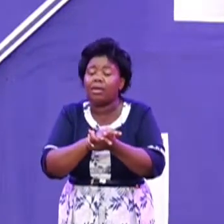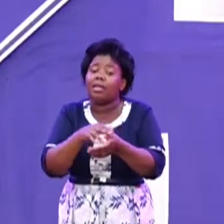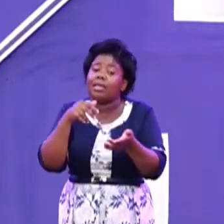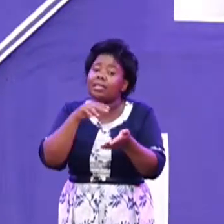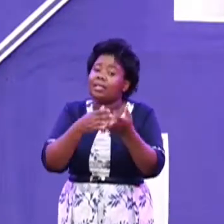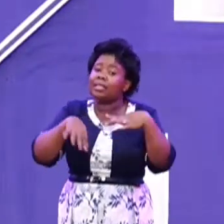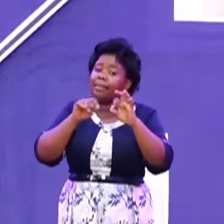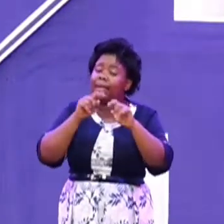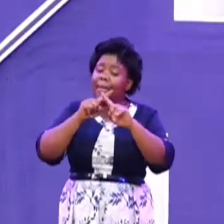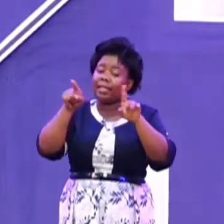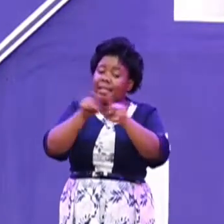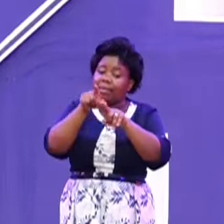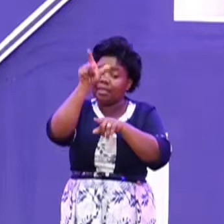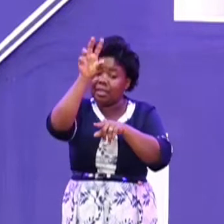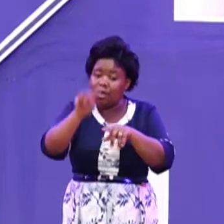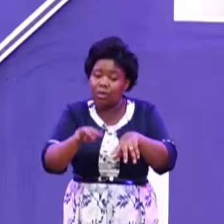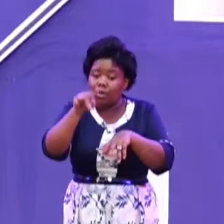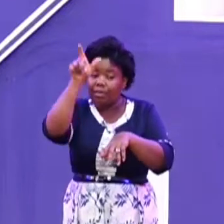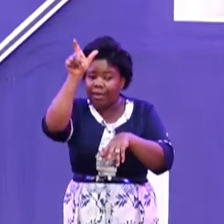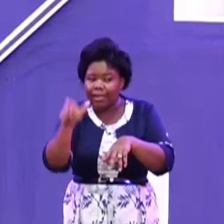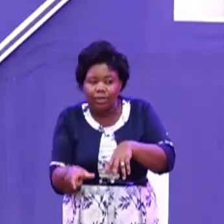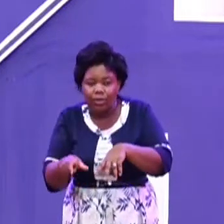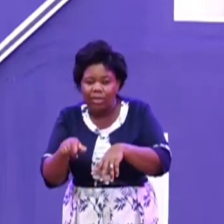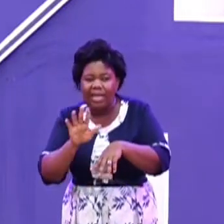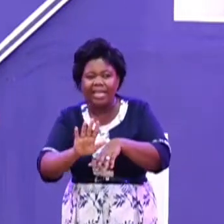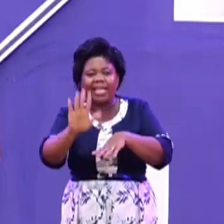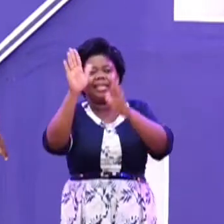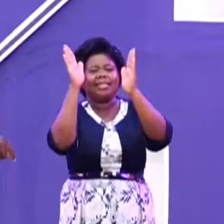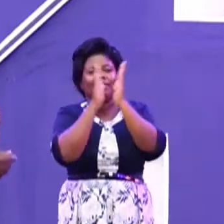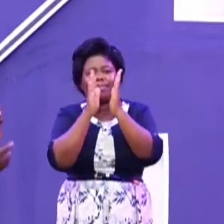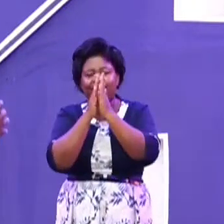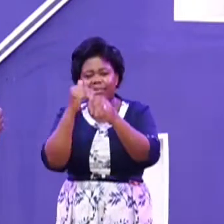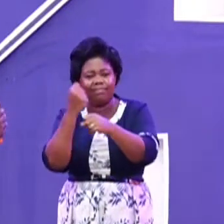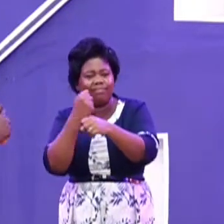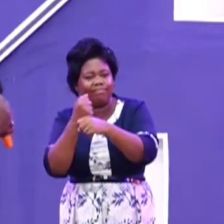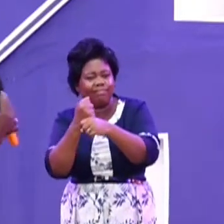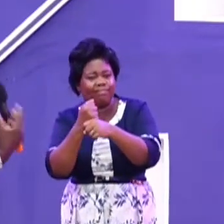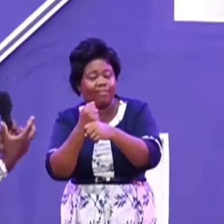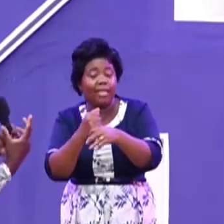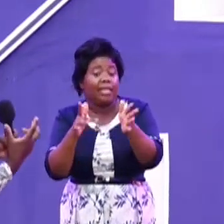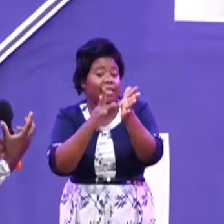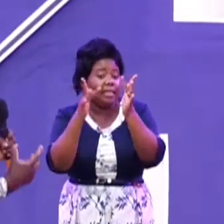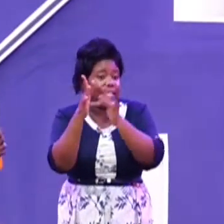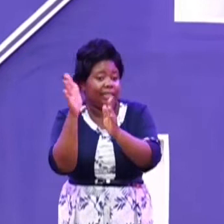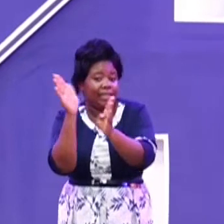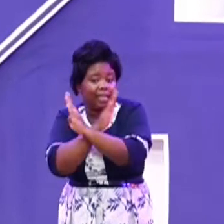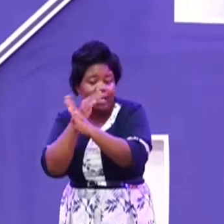n'oli omuntu wa wansi but even that lowly person esaala ye jakola the prayer they make yesu yekwese muyo jesus is hiding